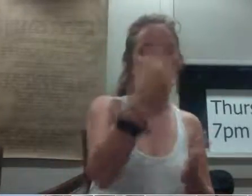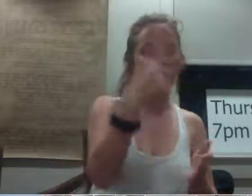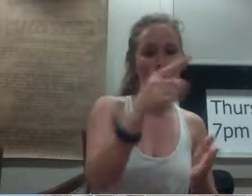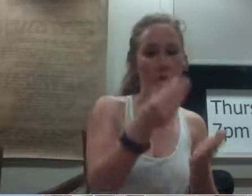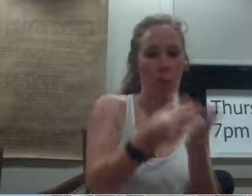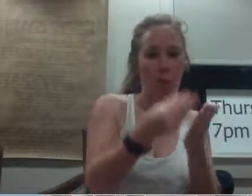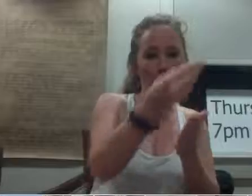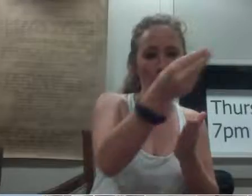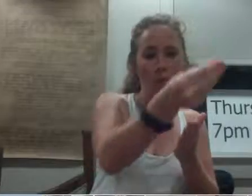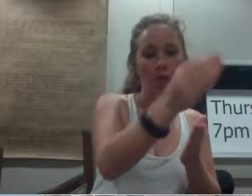that are rich